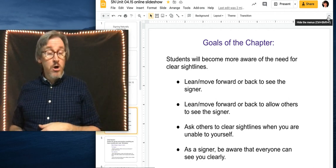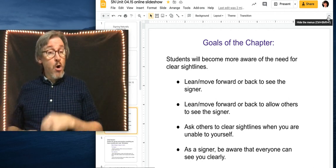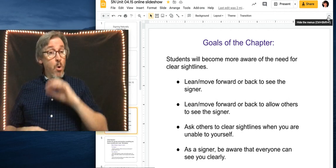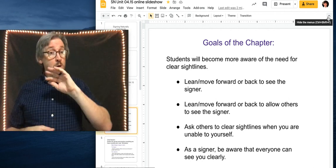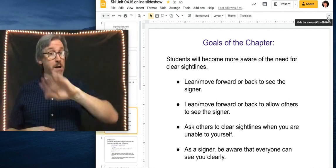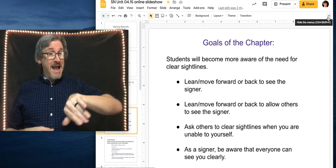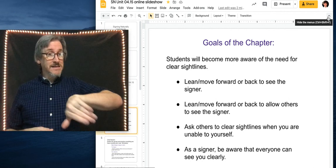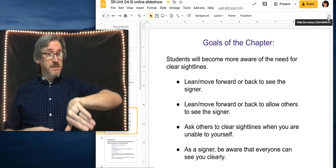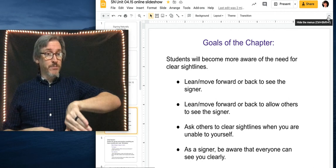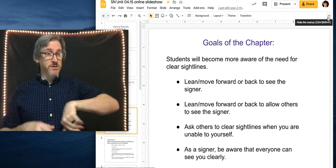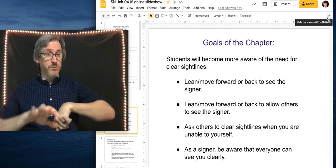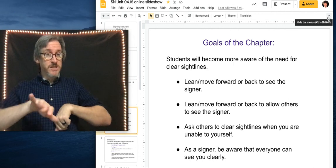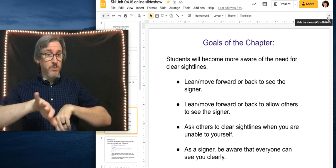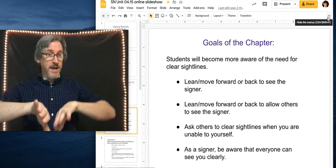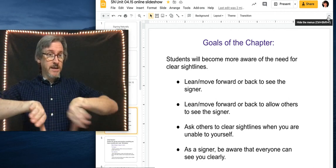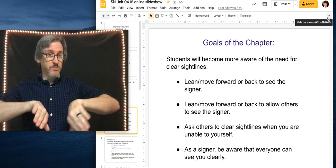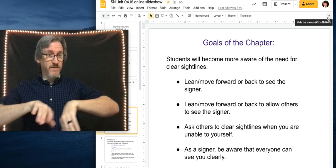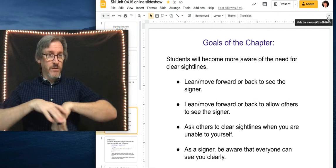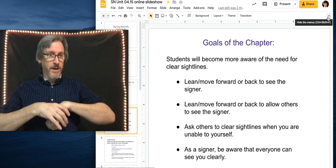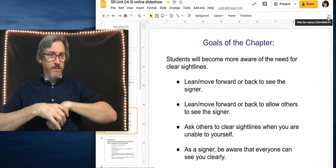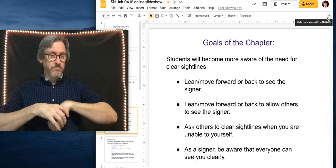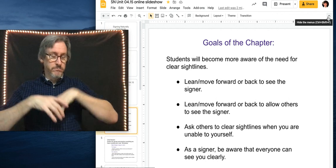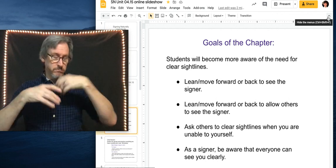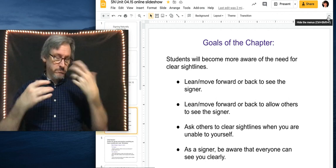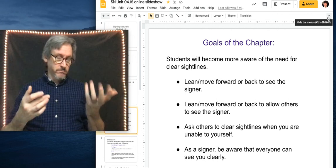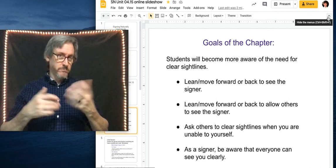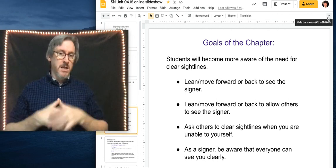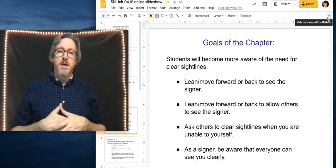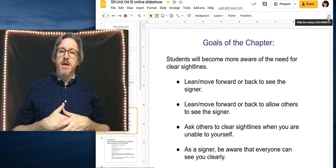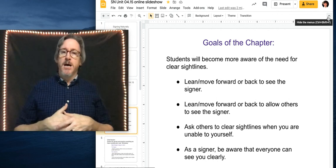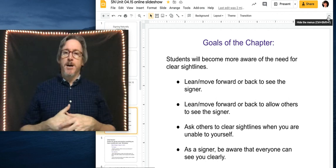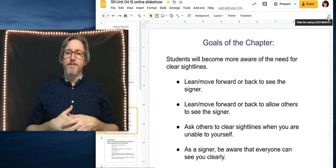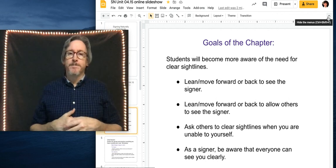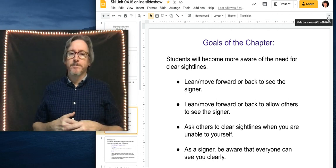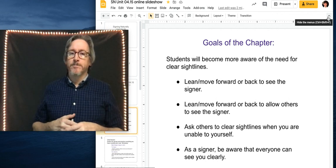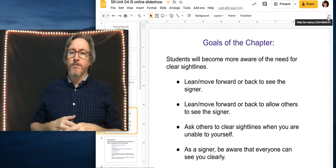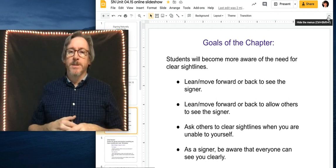else, or ask the person who's in the way to move out of the way.